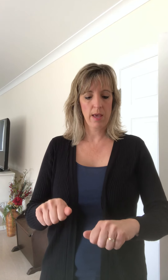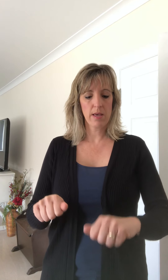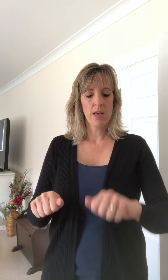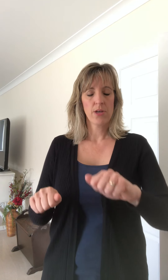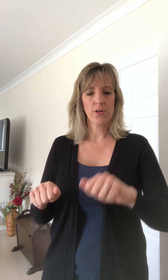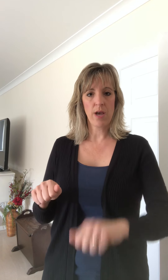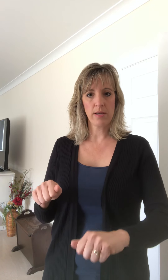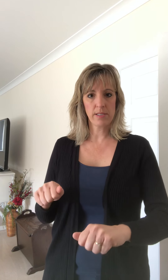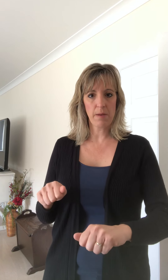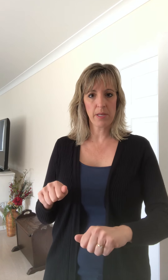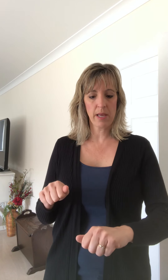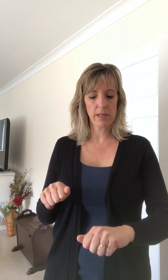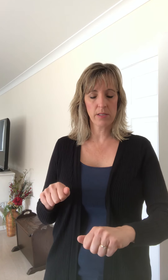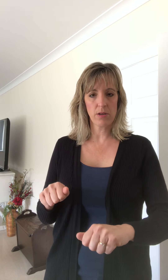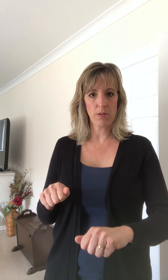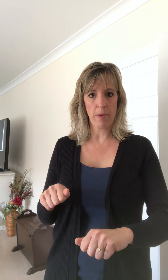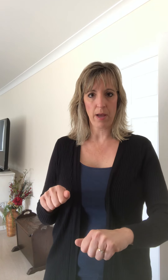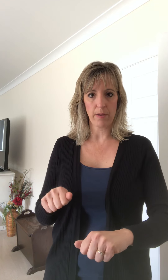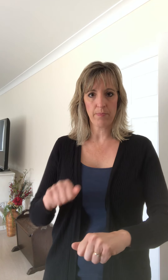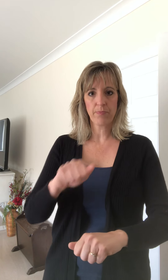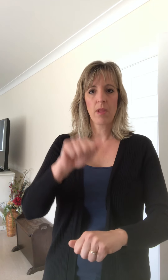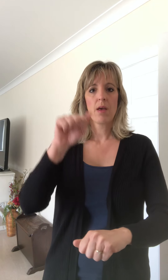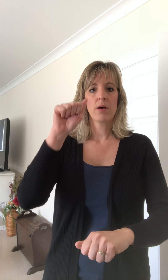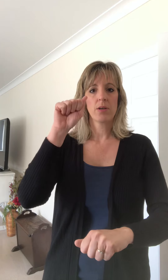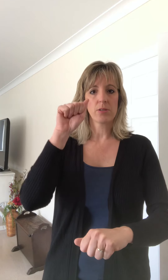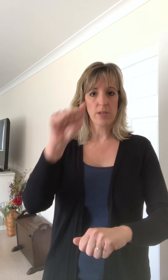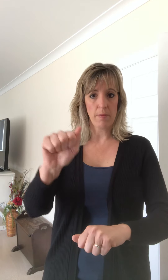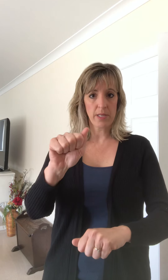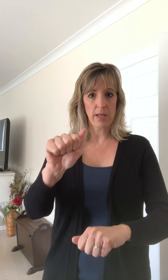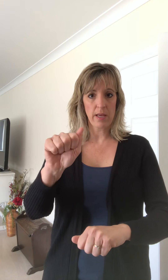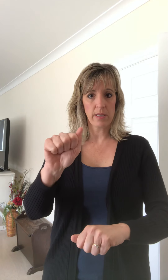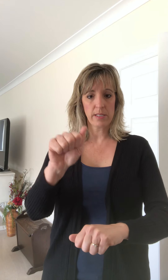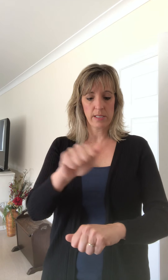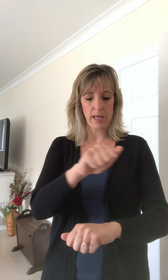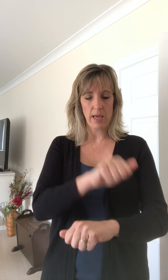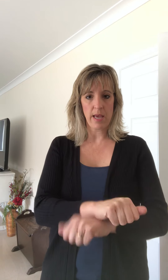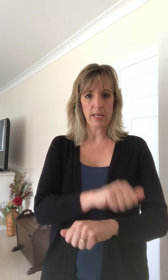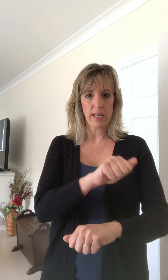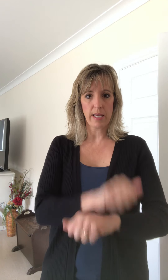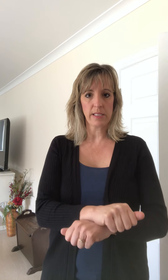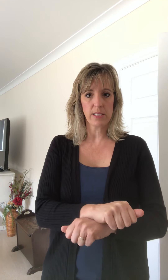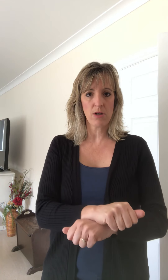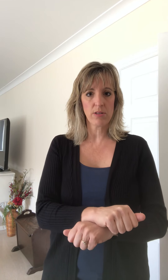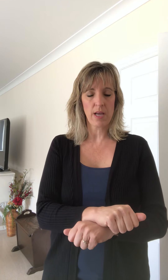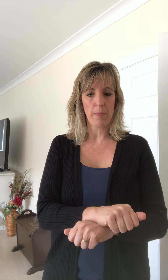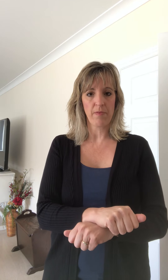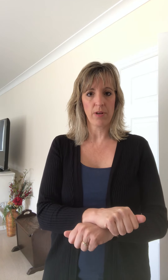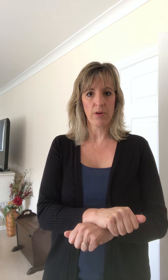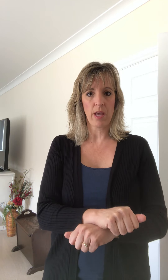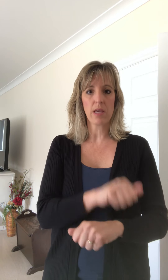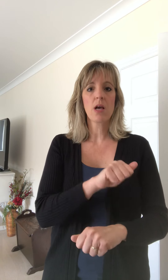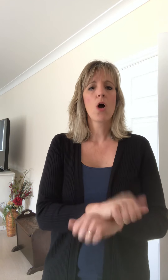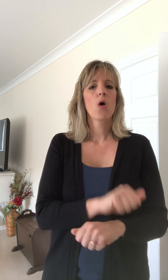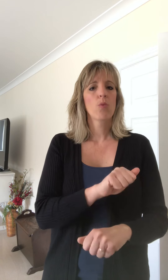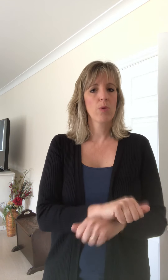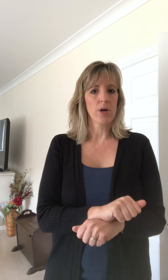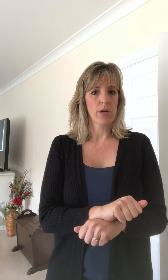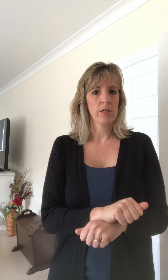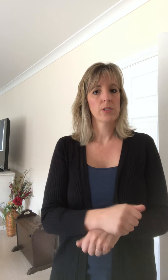okay? Your non-dominant hand is on the bottom. Your dominant hand is the A hand, and it hits it on top of it, okay? Work.